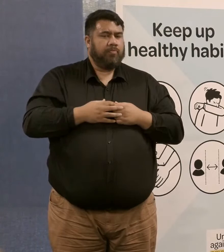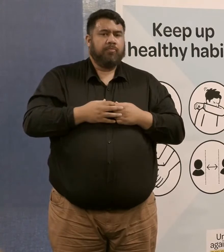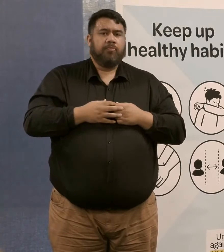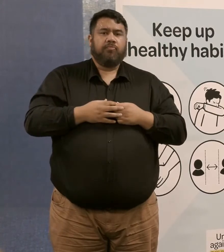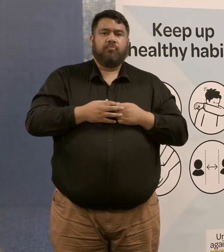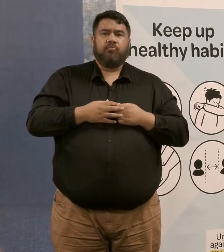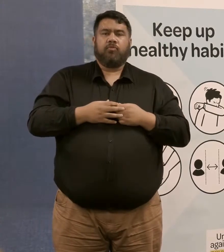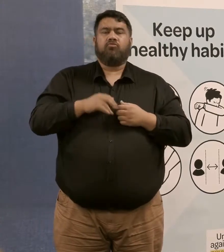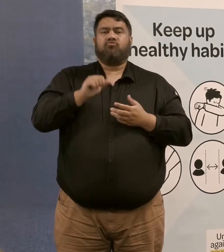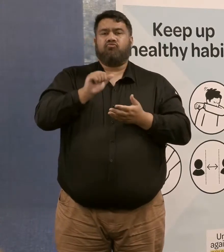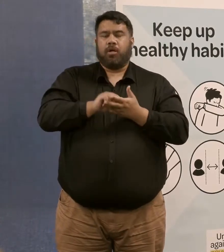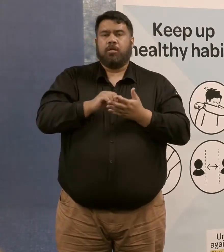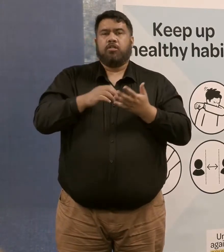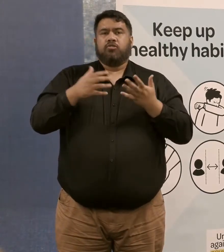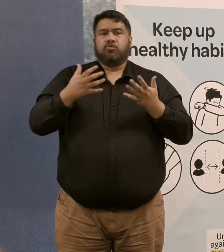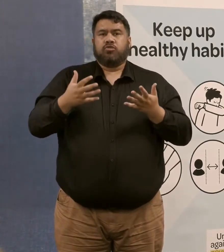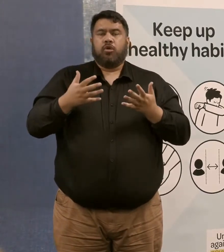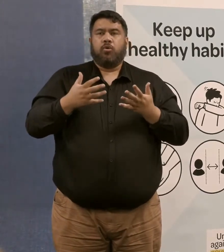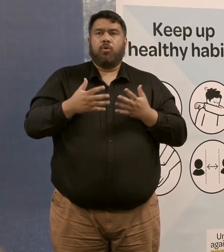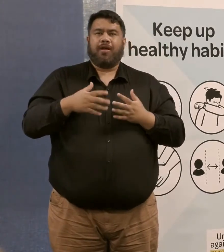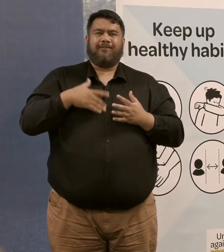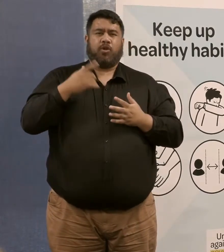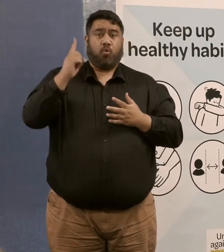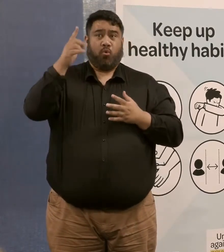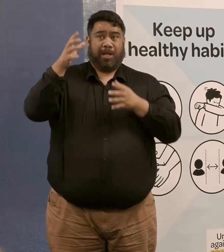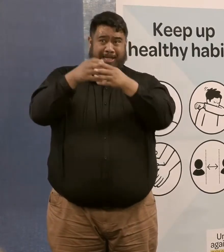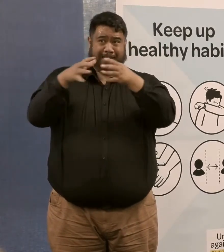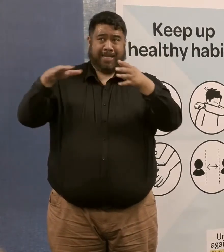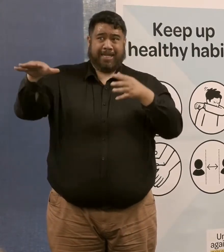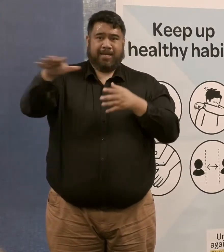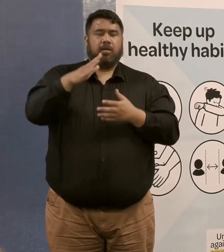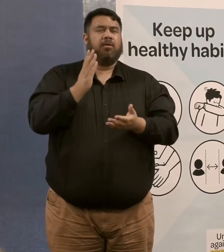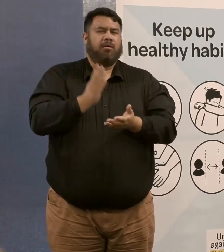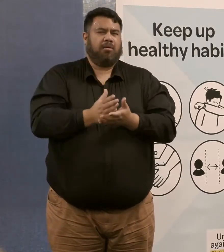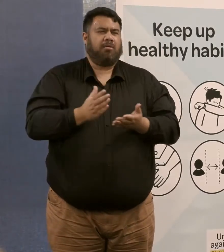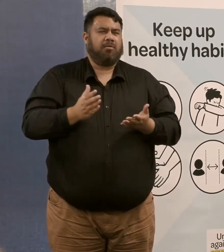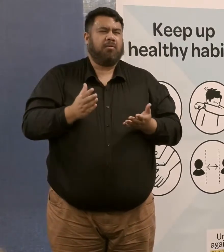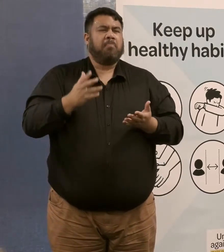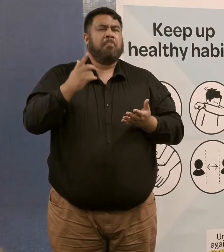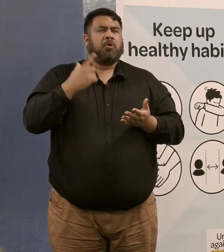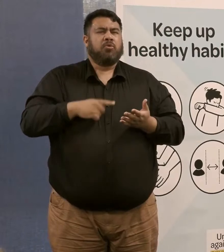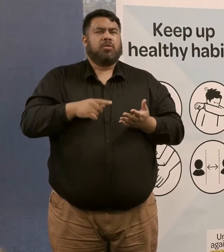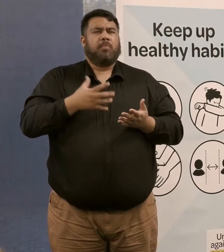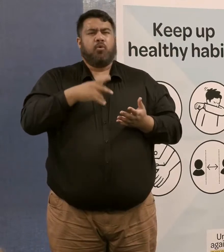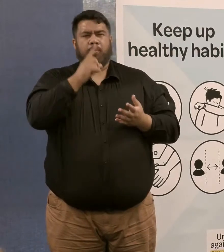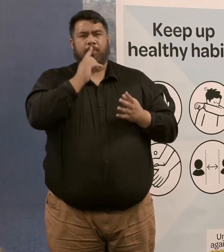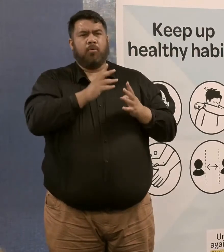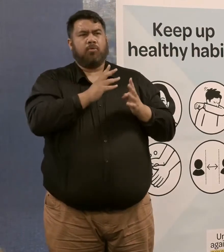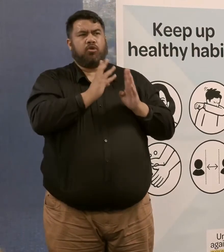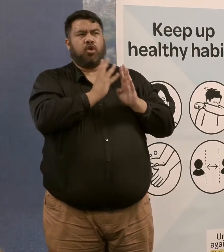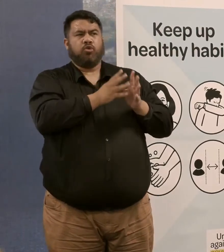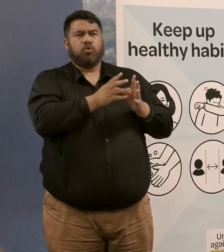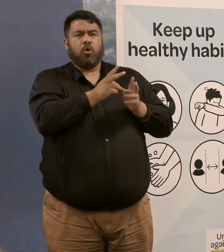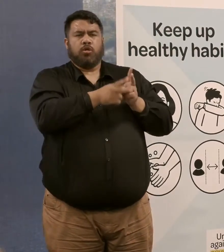to rehearse, I mean, the comments are made. Some of this, I think, is real, is no doubt, because we are seeing hospitalisations